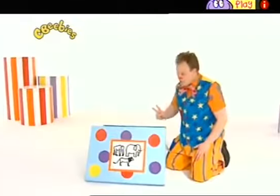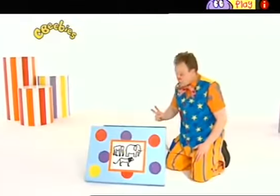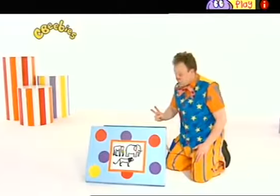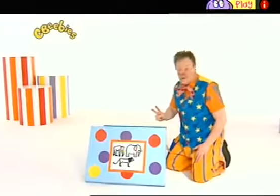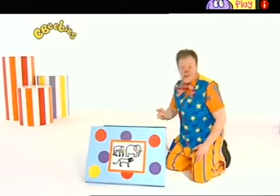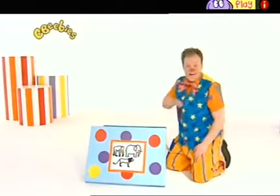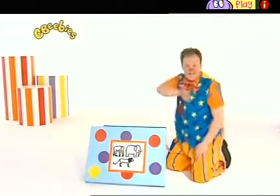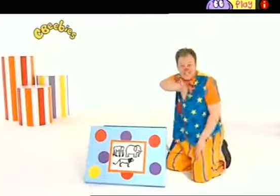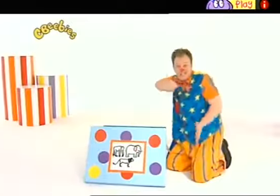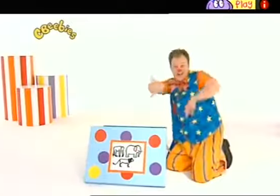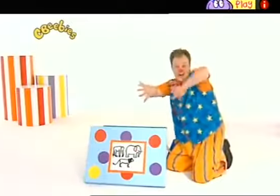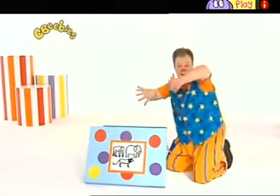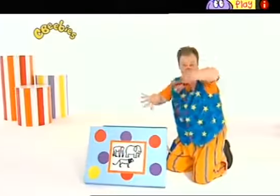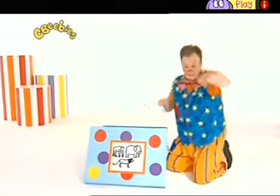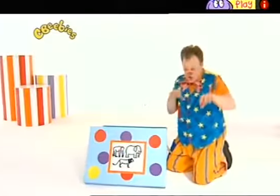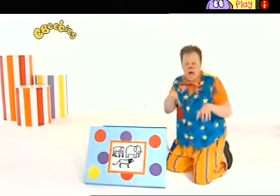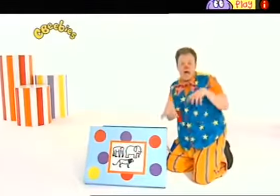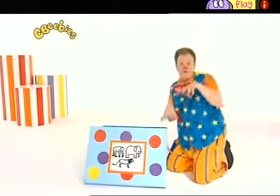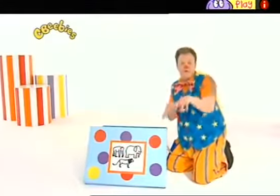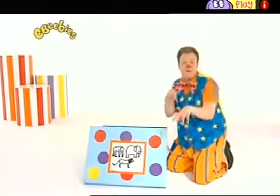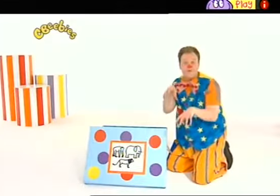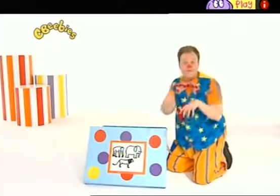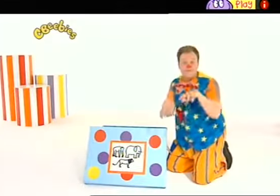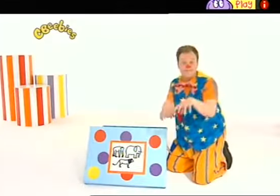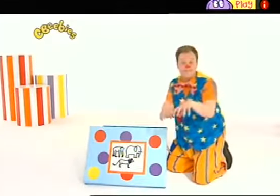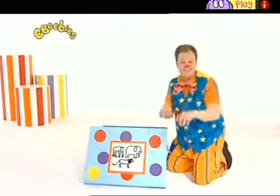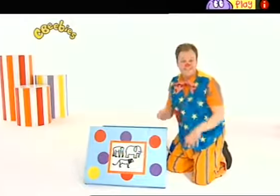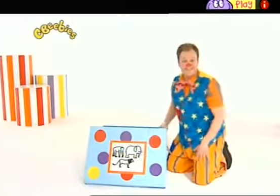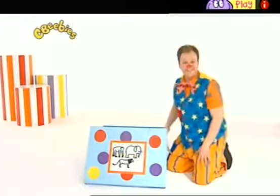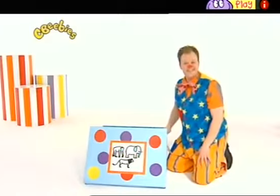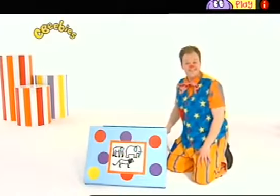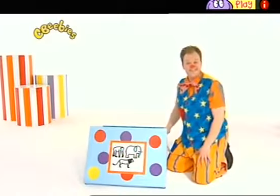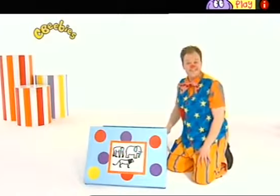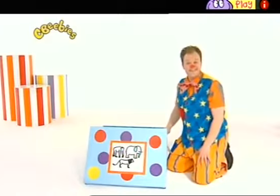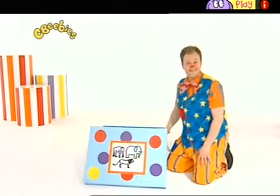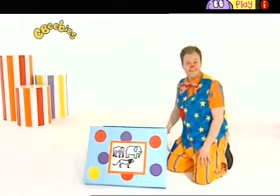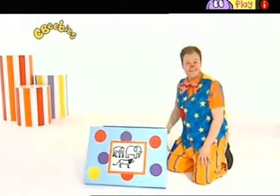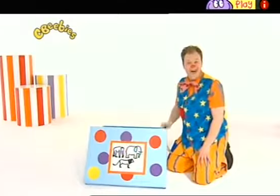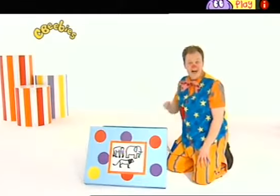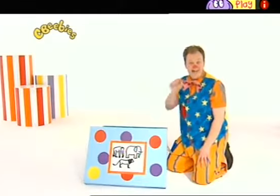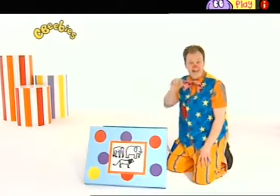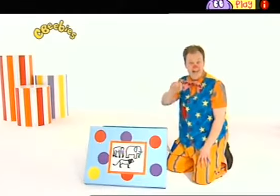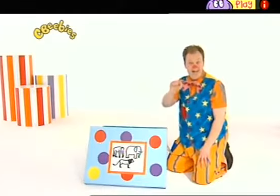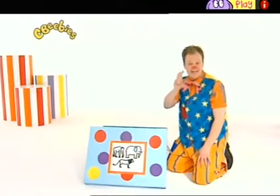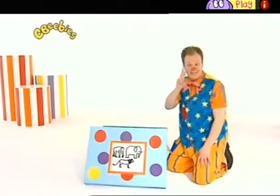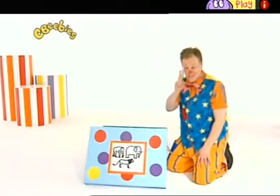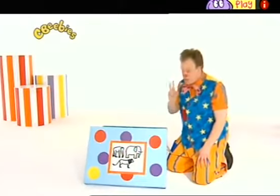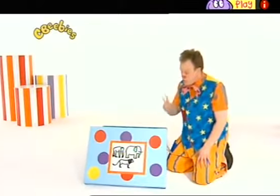Look, jungle animals. Jungle animals, Mr. Tumble? Yes,